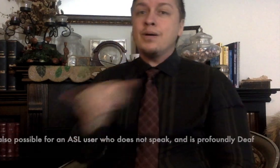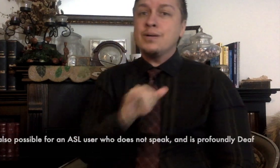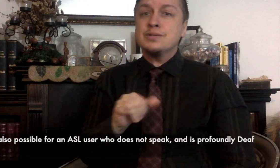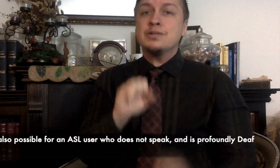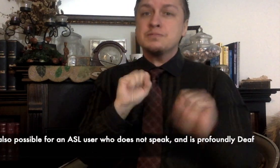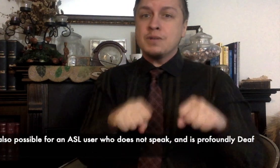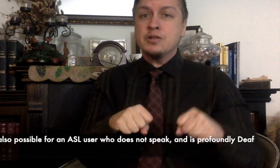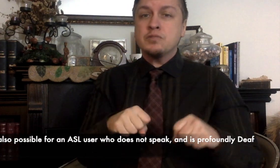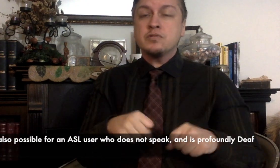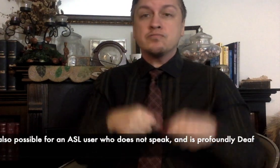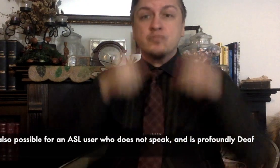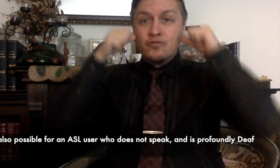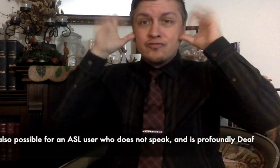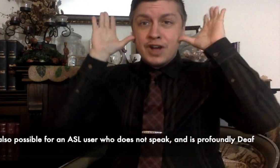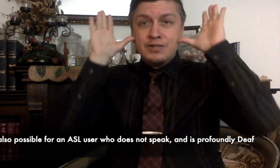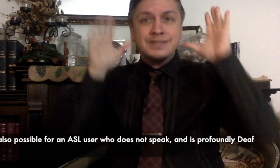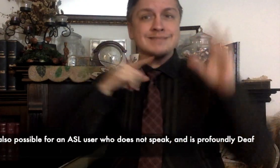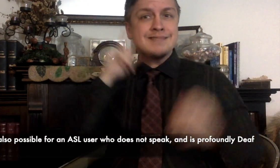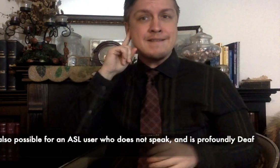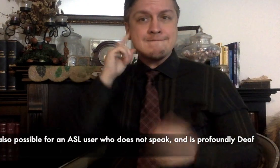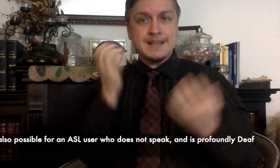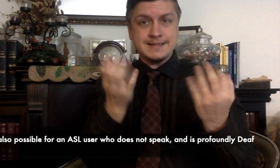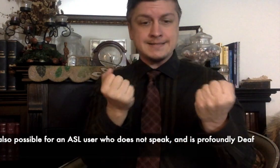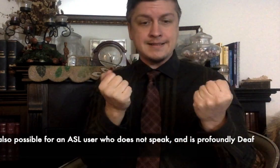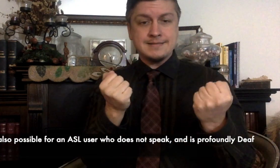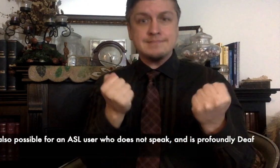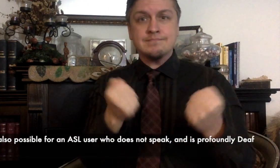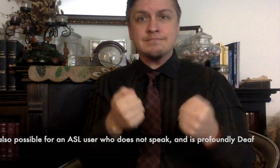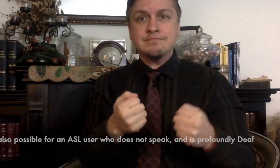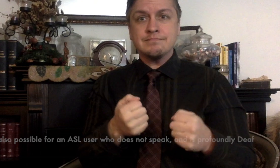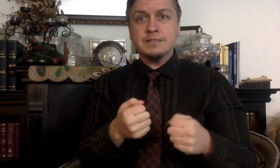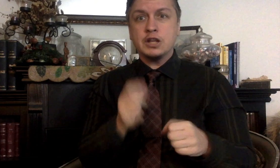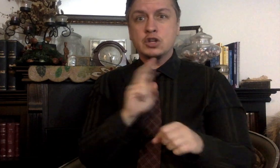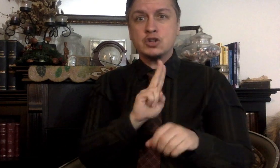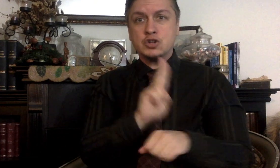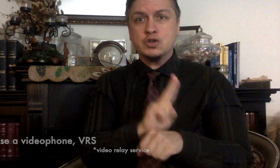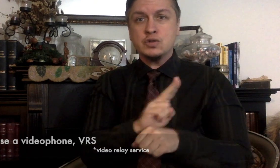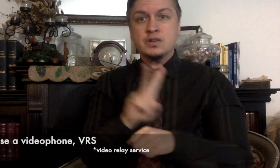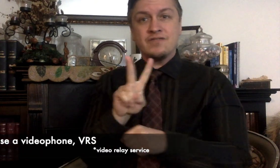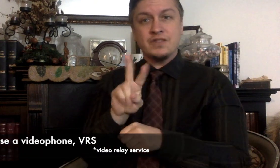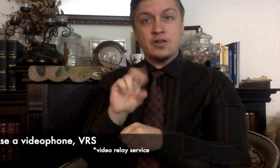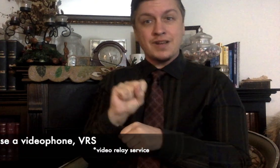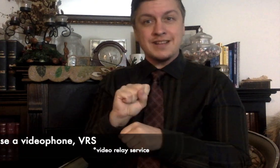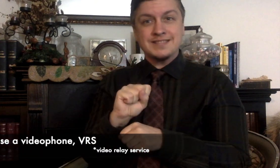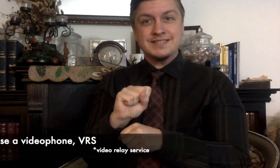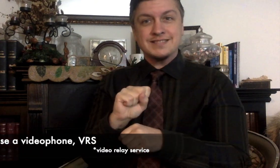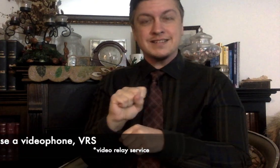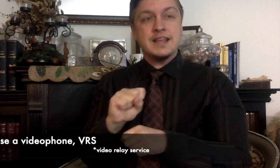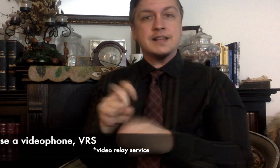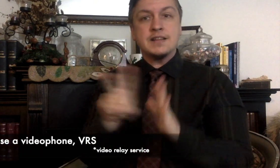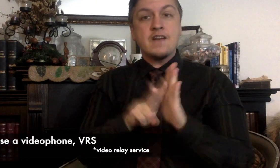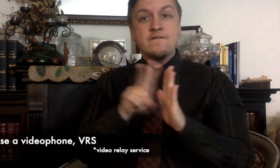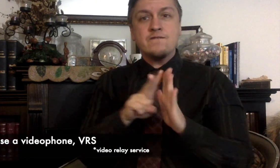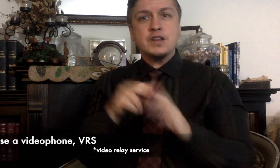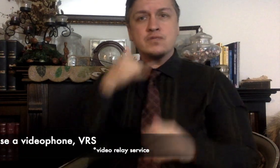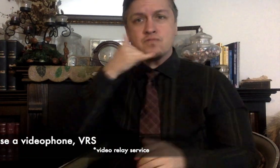actually hear. It is also possible for an ASL user who does not speak and is profoundly deaf to use a video phone, VRS.